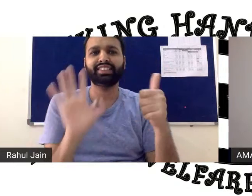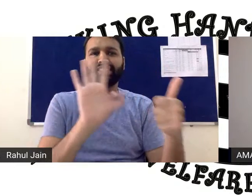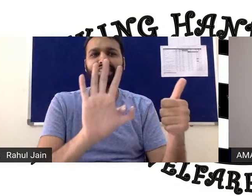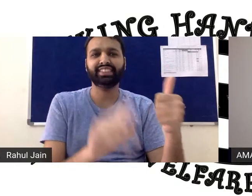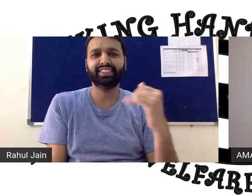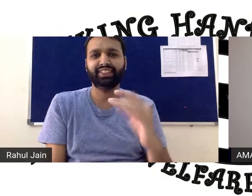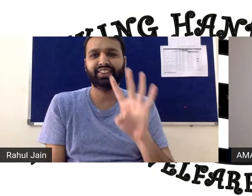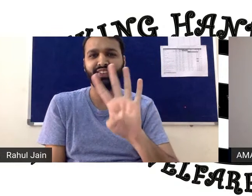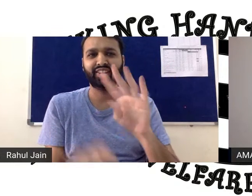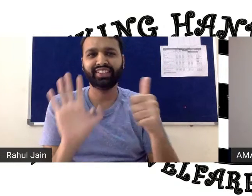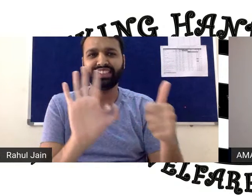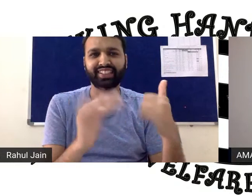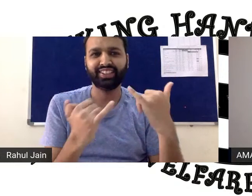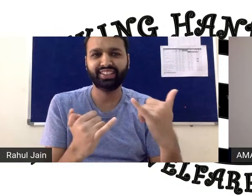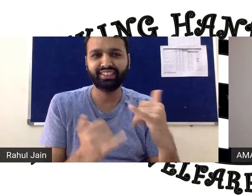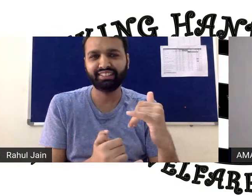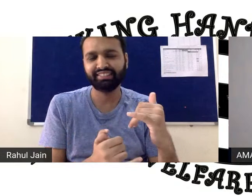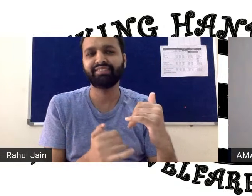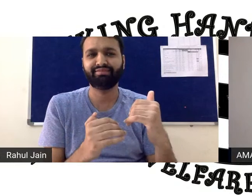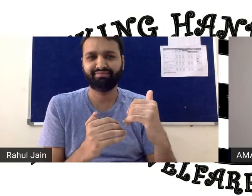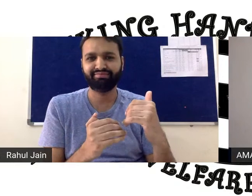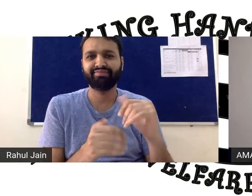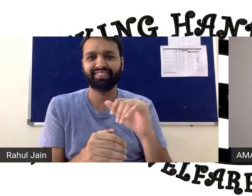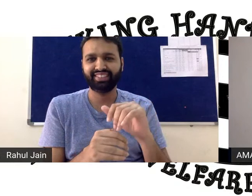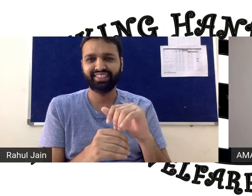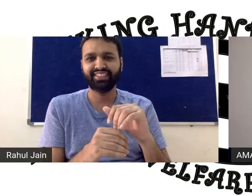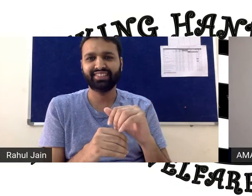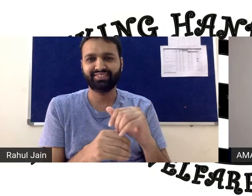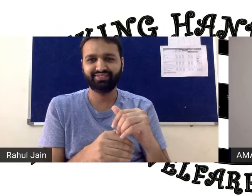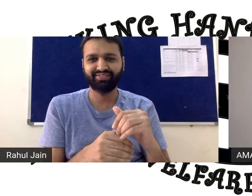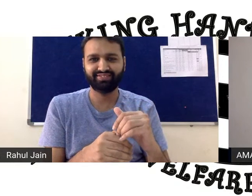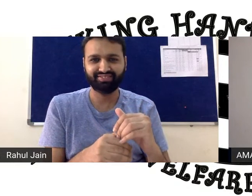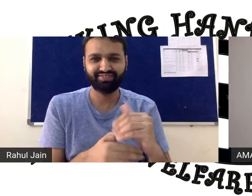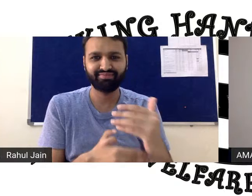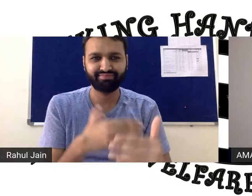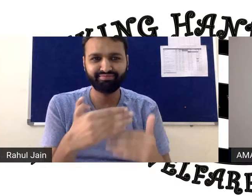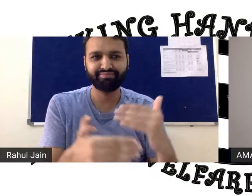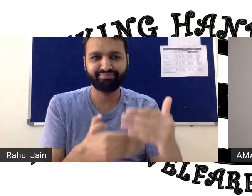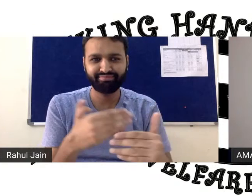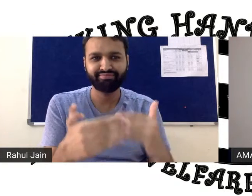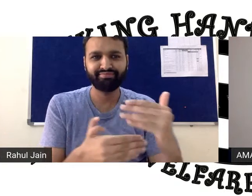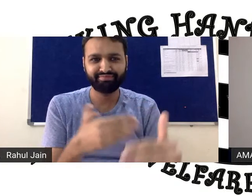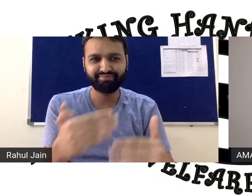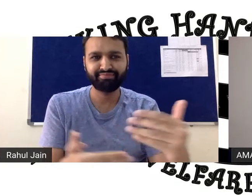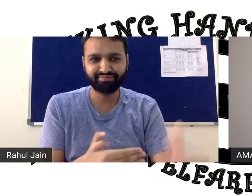And once right now we have 46 participants who have joined us.